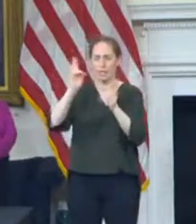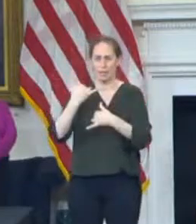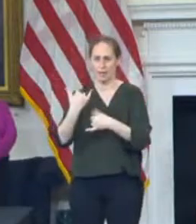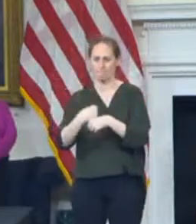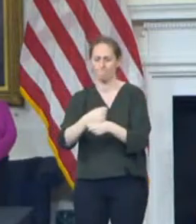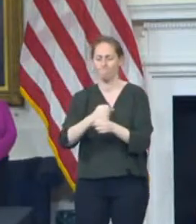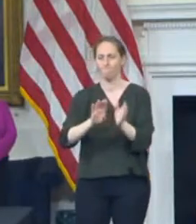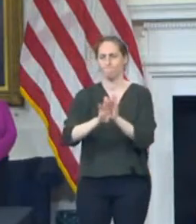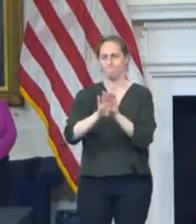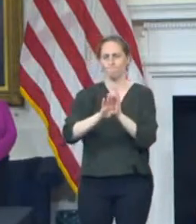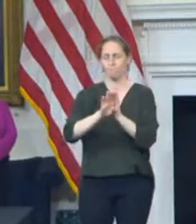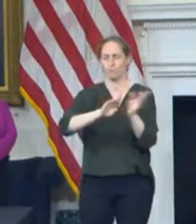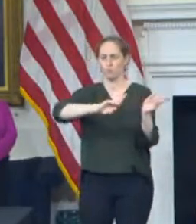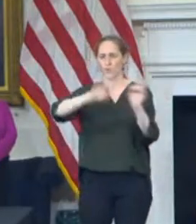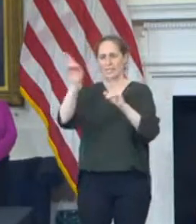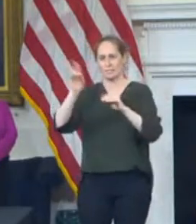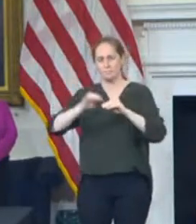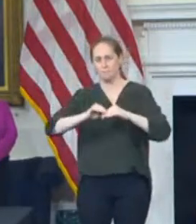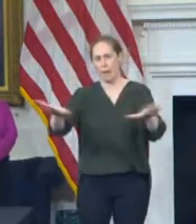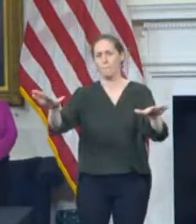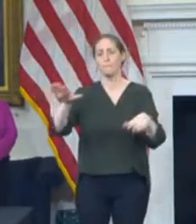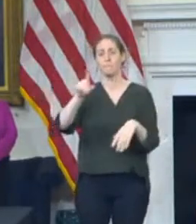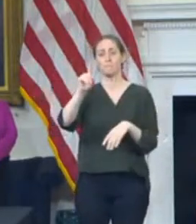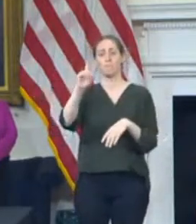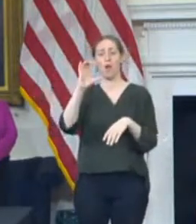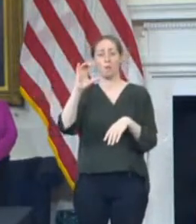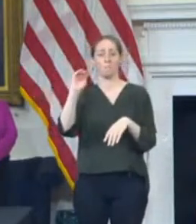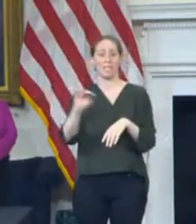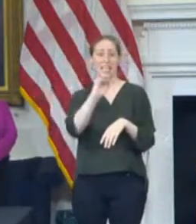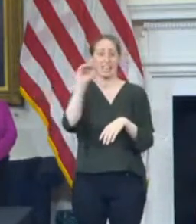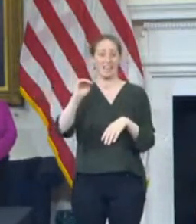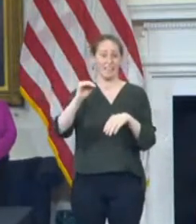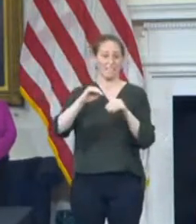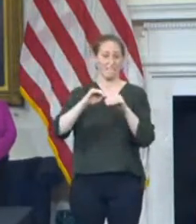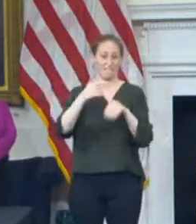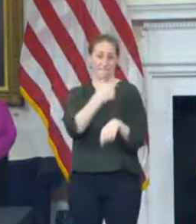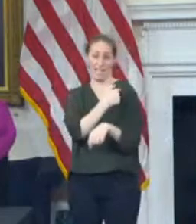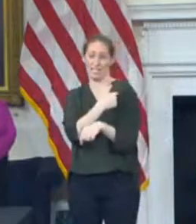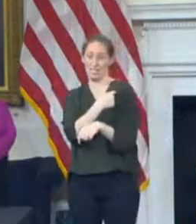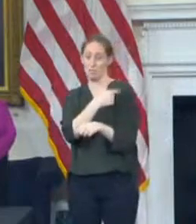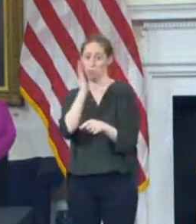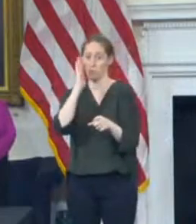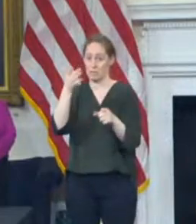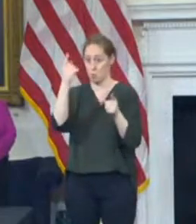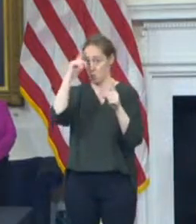manufacturing in order to deliver 100 million vaccine doses as early as late this year.